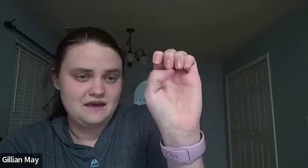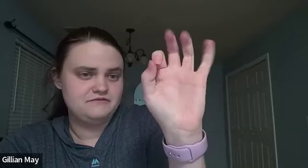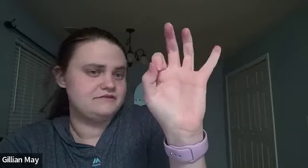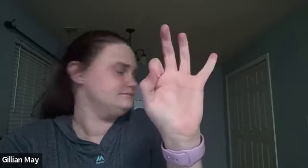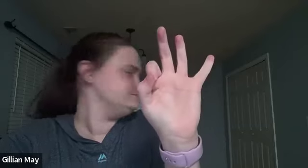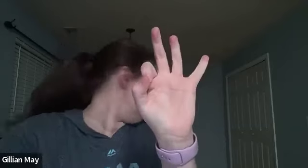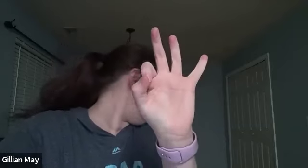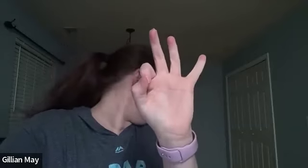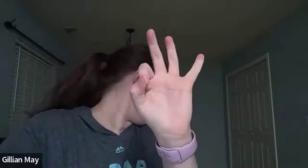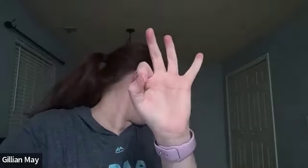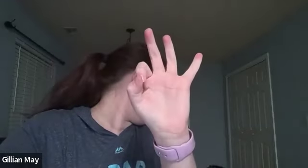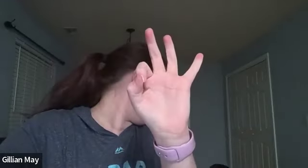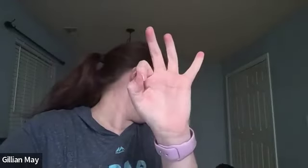F, Henry.